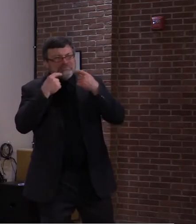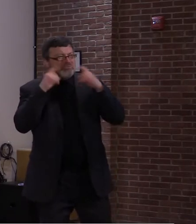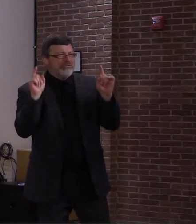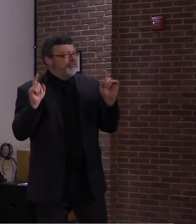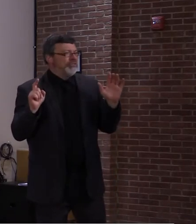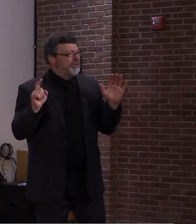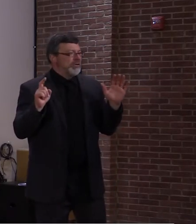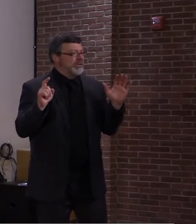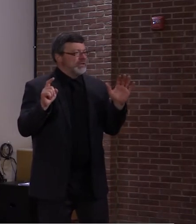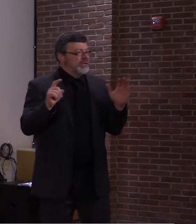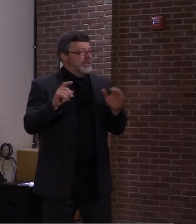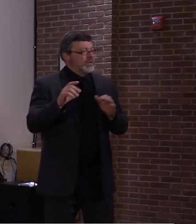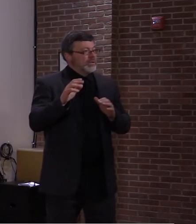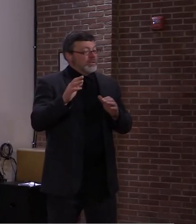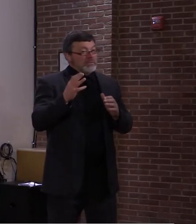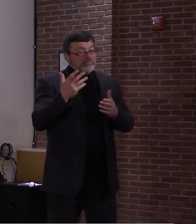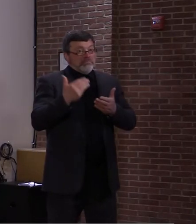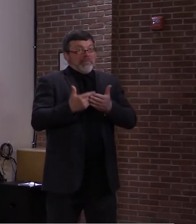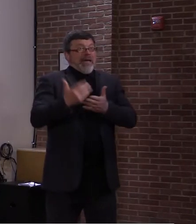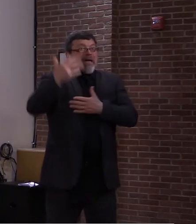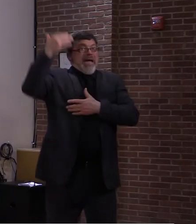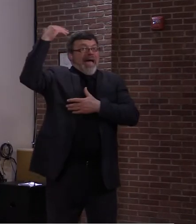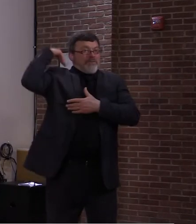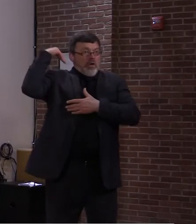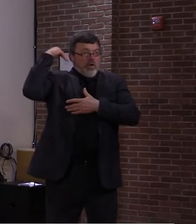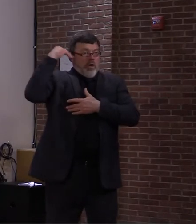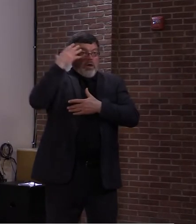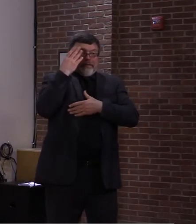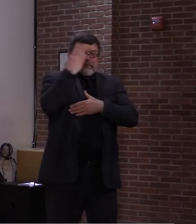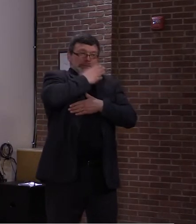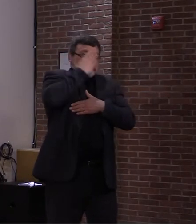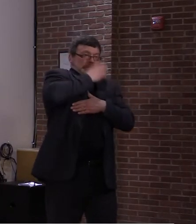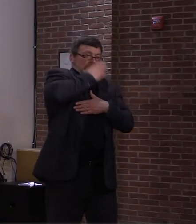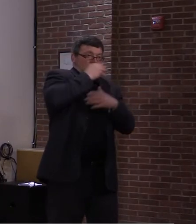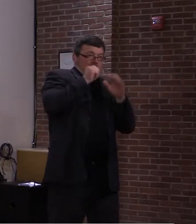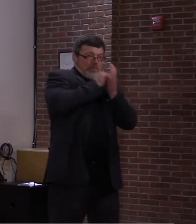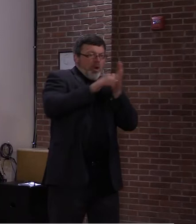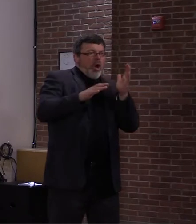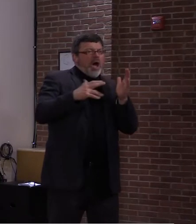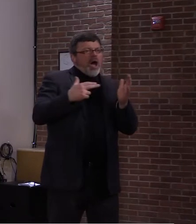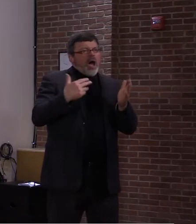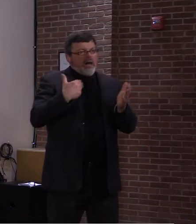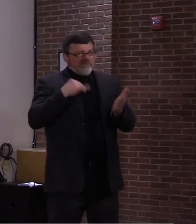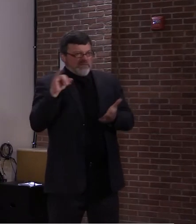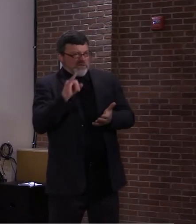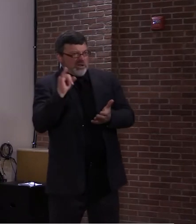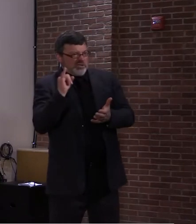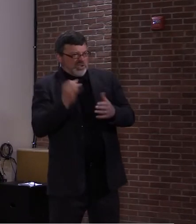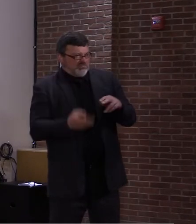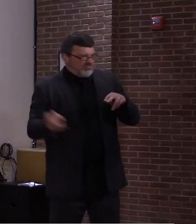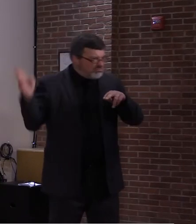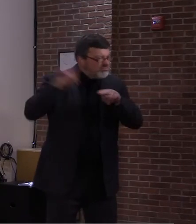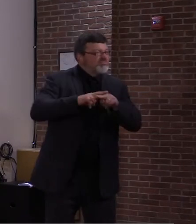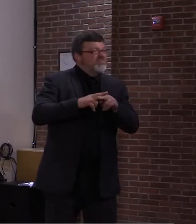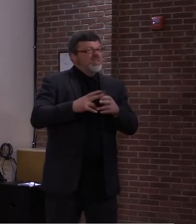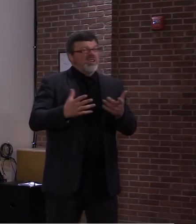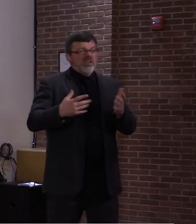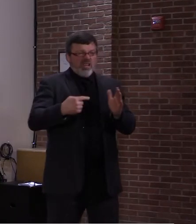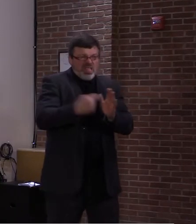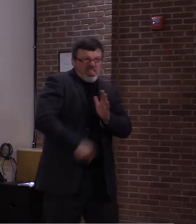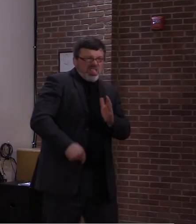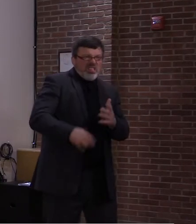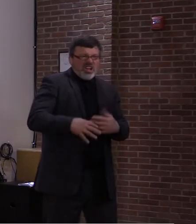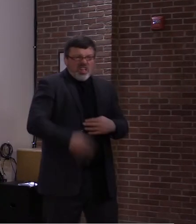were astoundingly high, hemorrhaging rates were astoundingly high. It was a very, very challenging